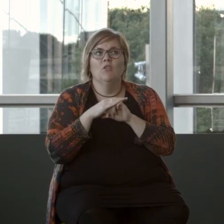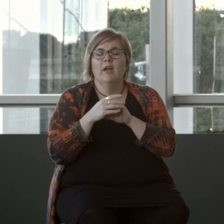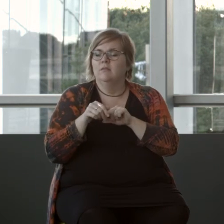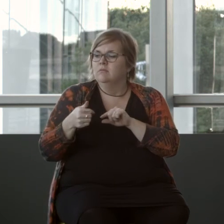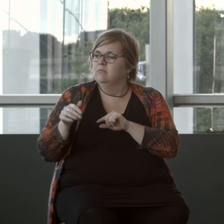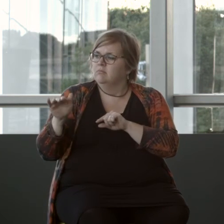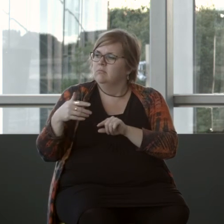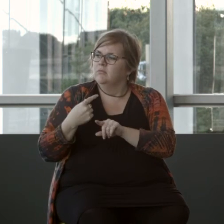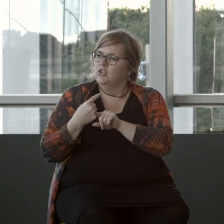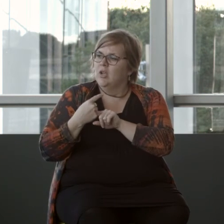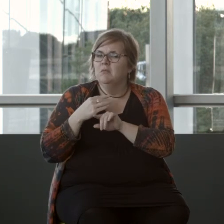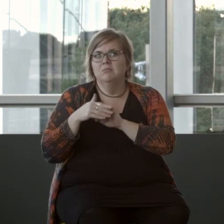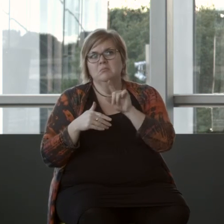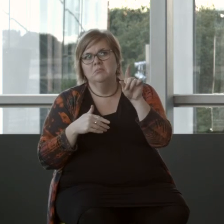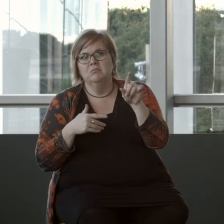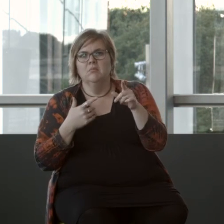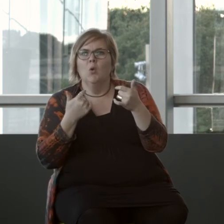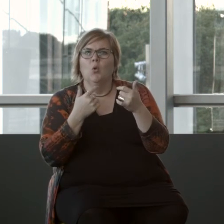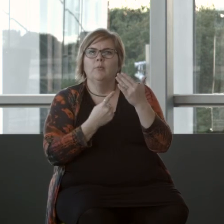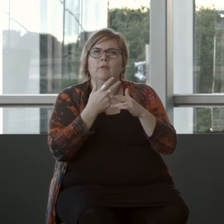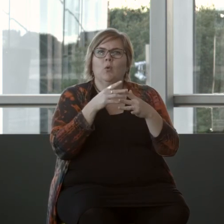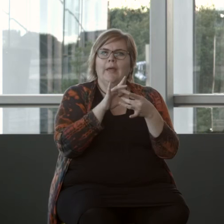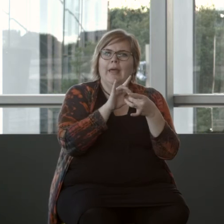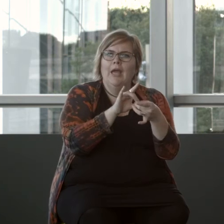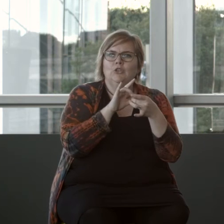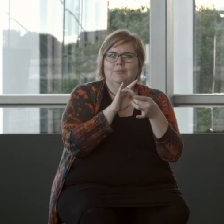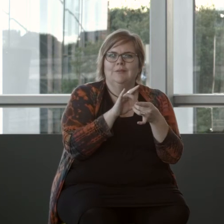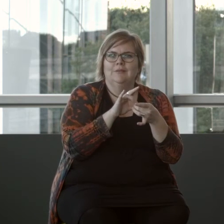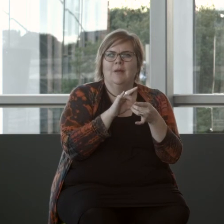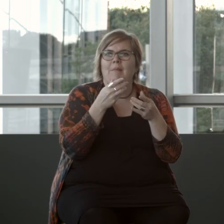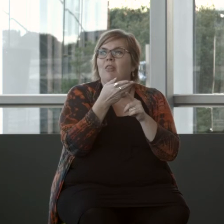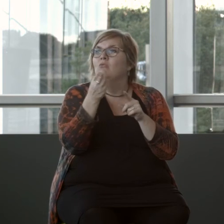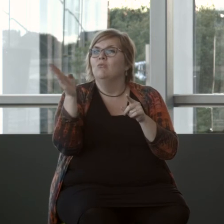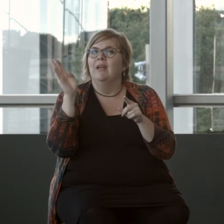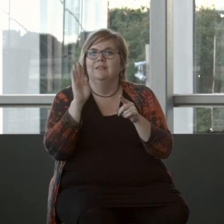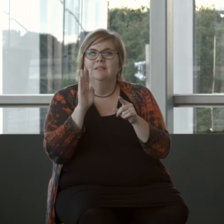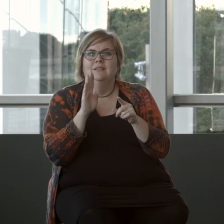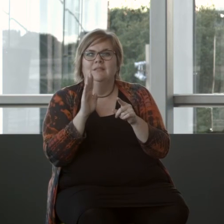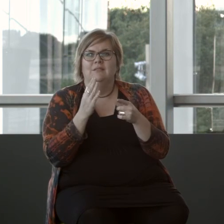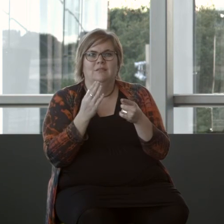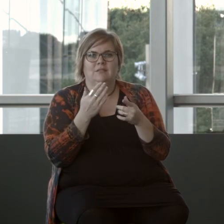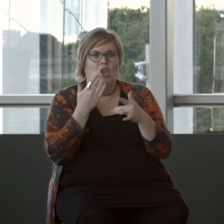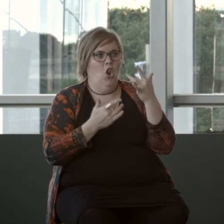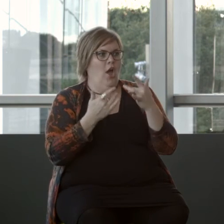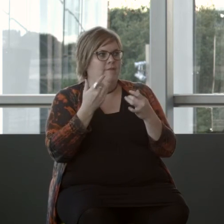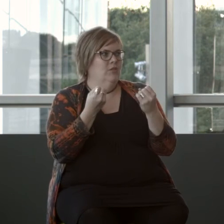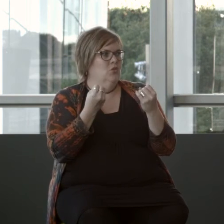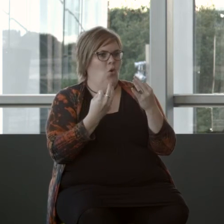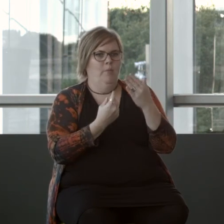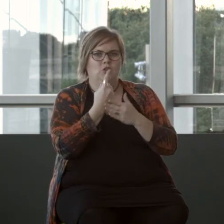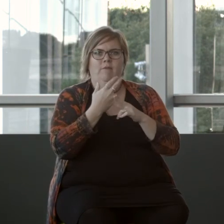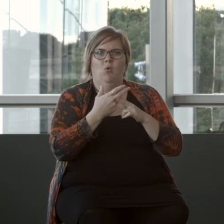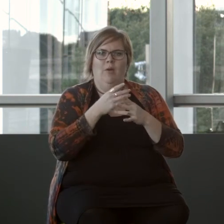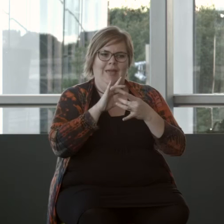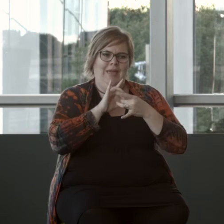there's a different opportunity for engagement in this context, which you don't get in the rest of life, I guess. And so